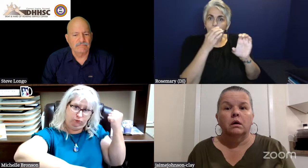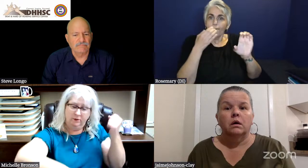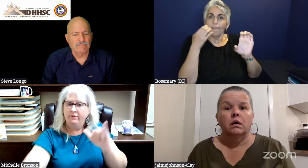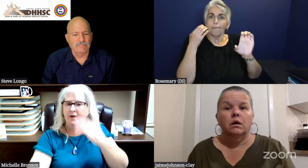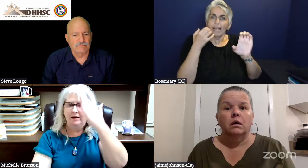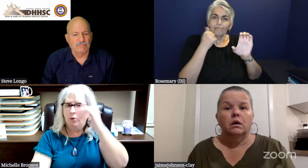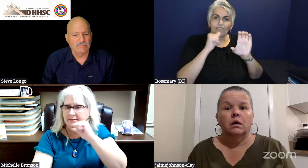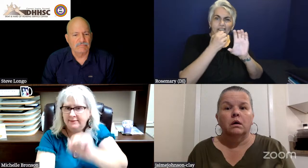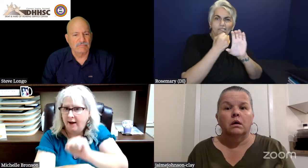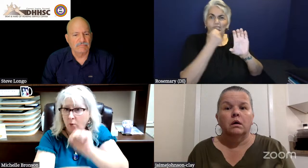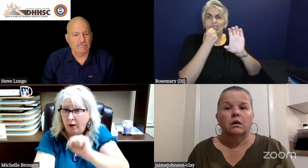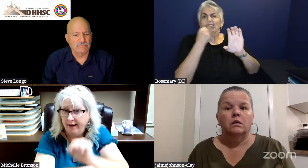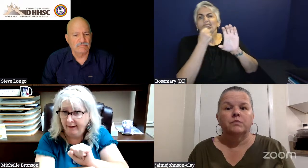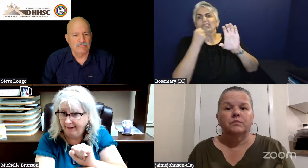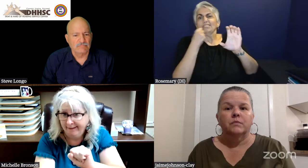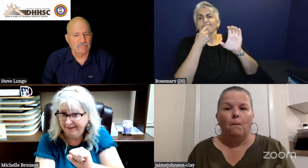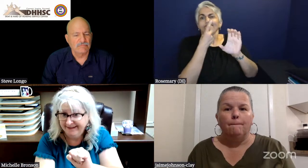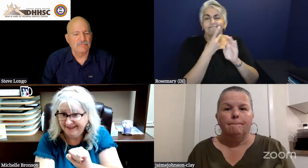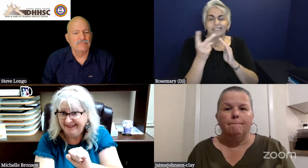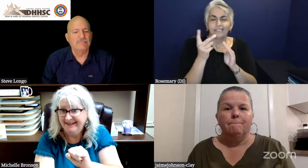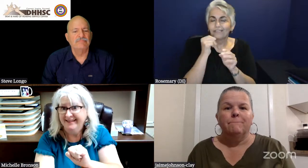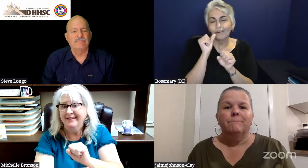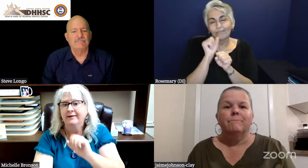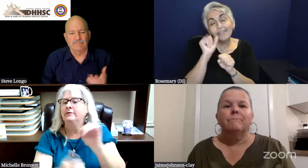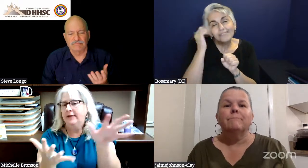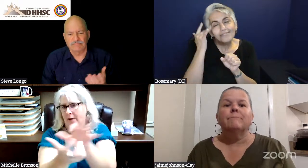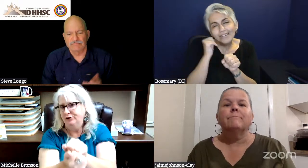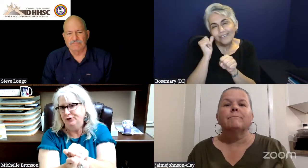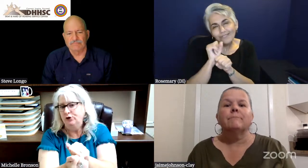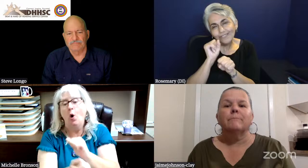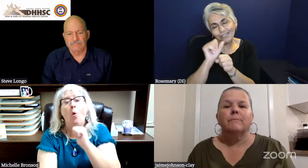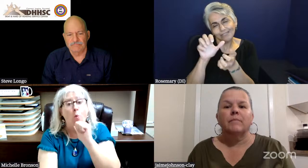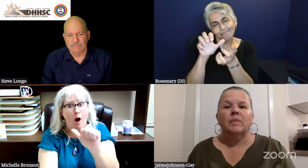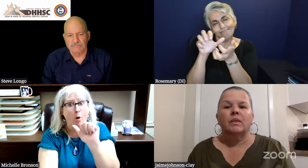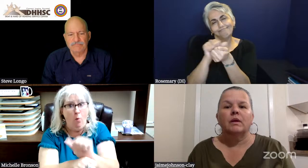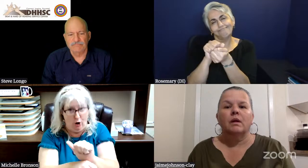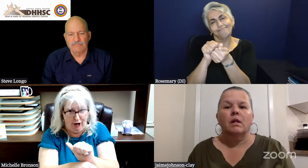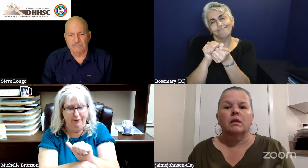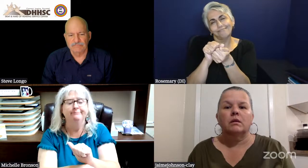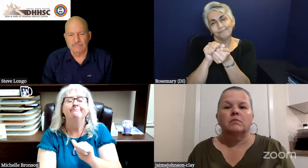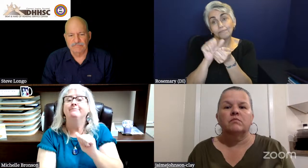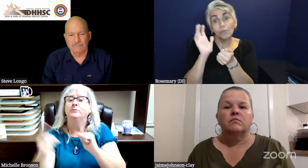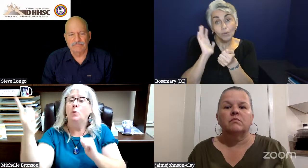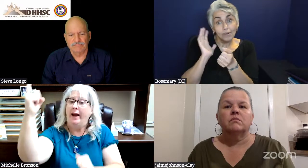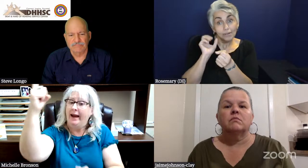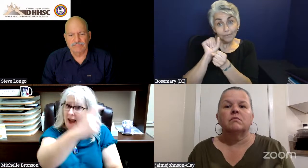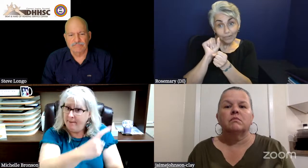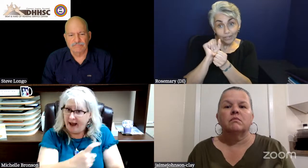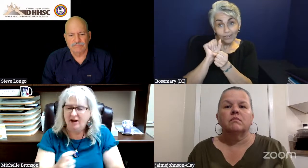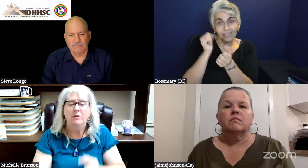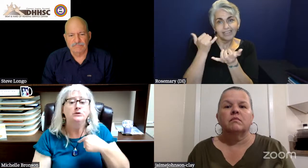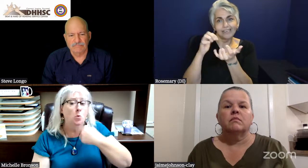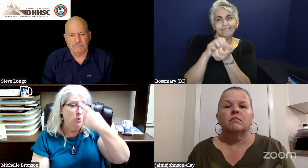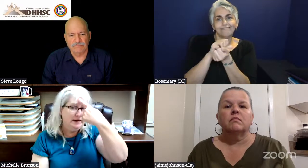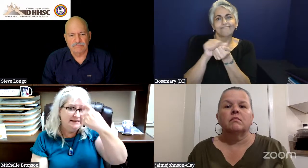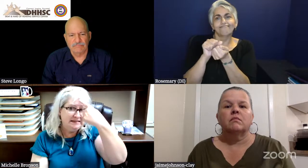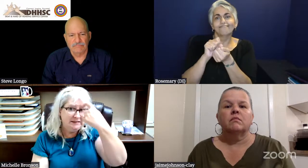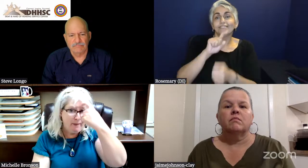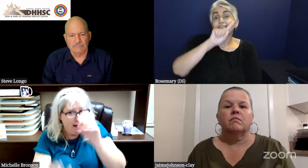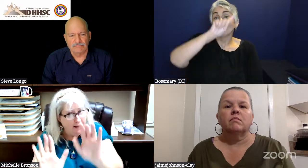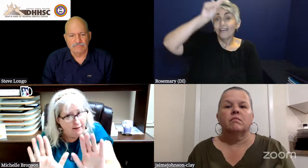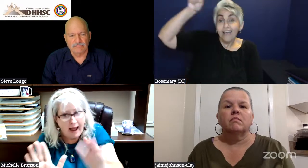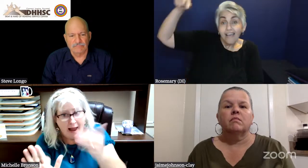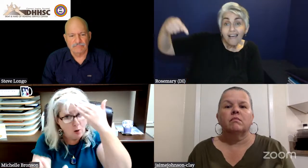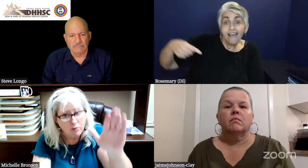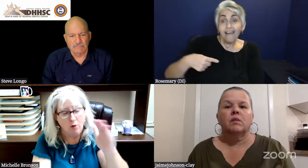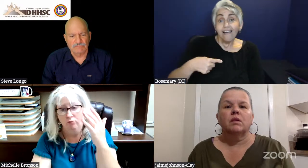it. And he saw that the pipe had been pulled at, and that's why it didn't work, because it had been